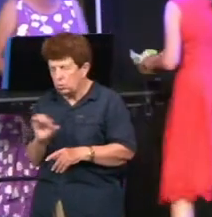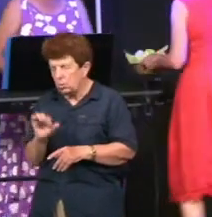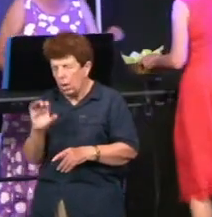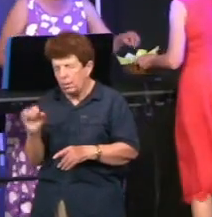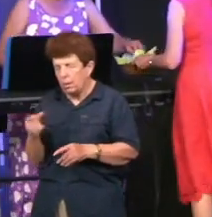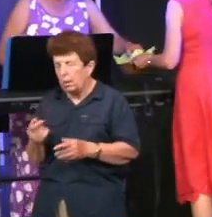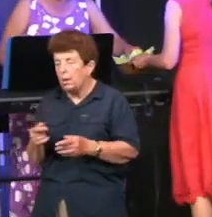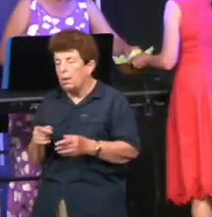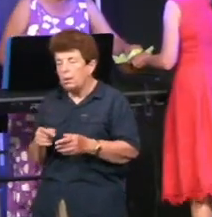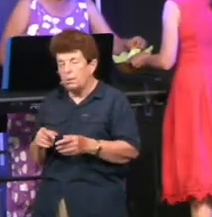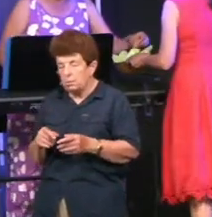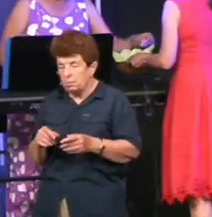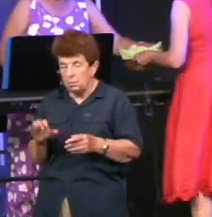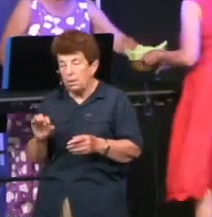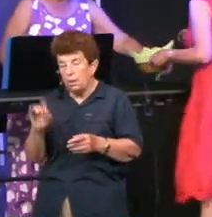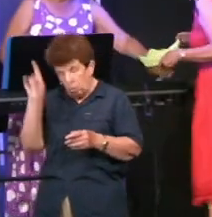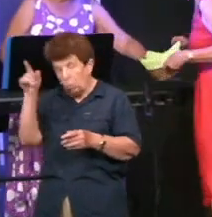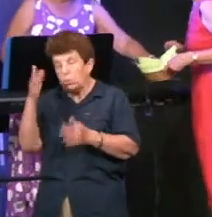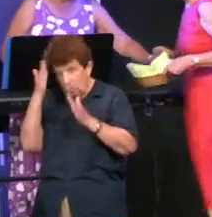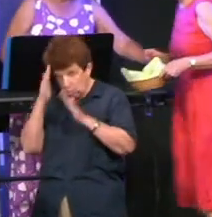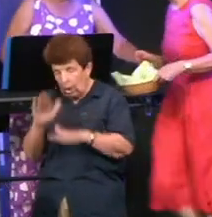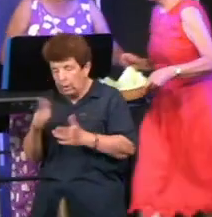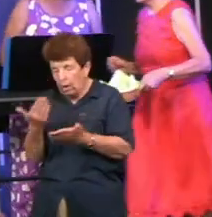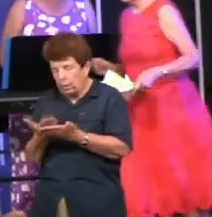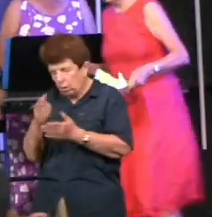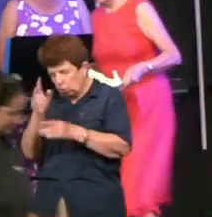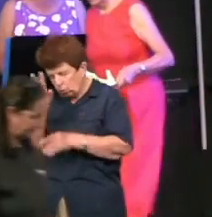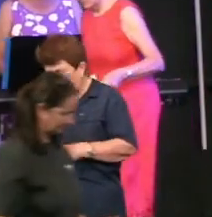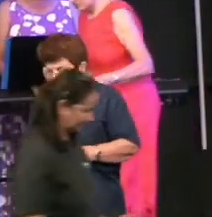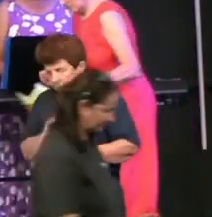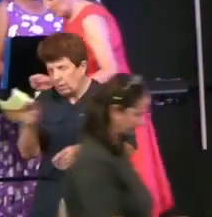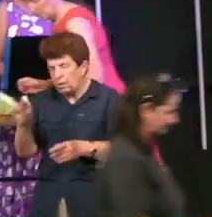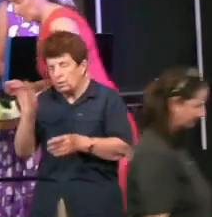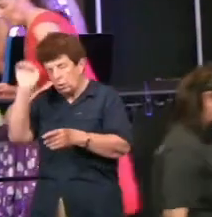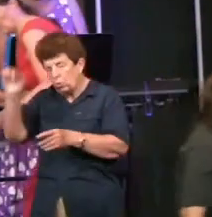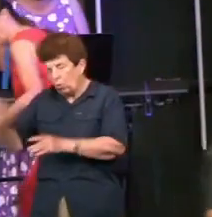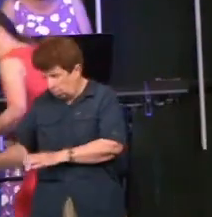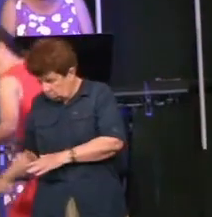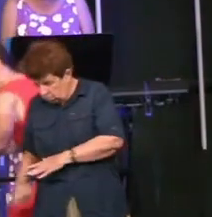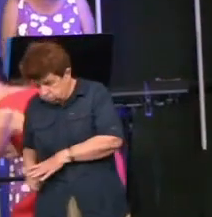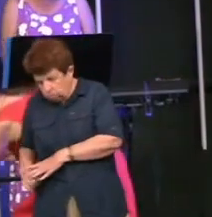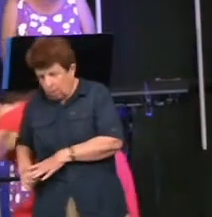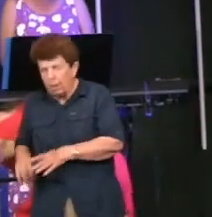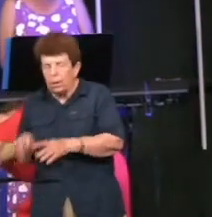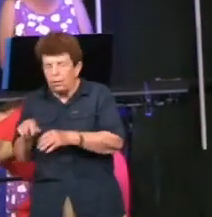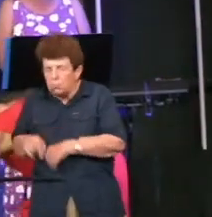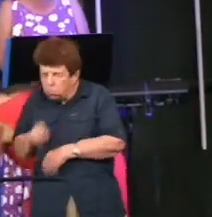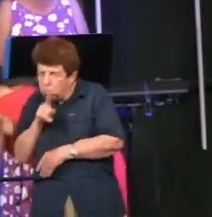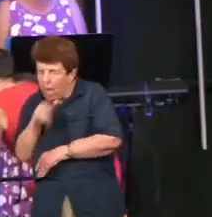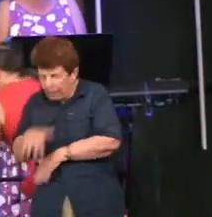you died on a cross for us. Your flesh was broken, your blood spilled out for us.